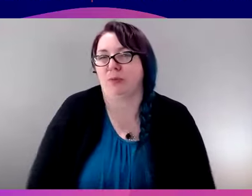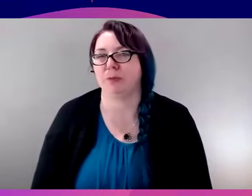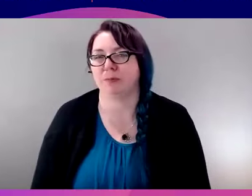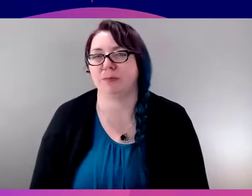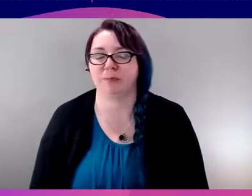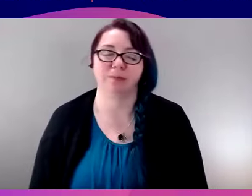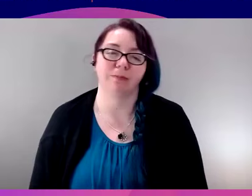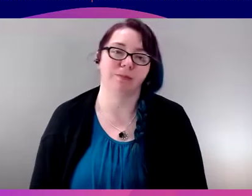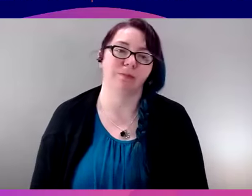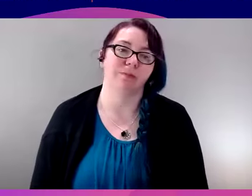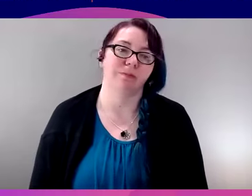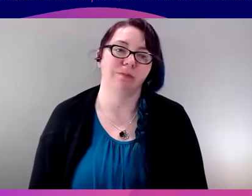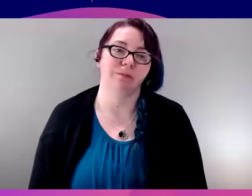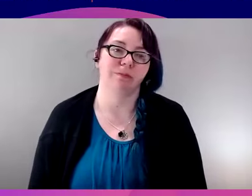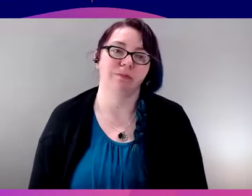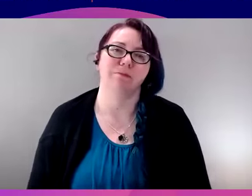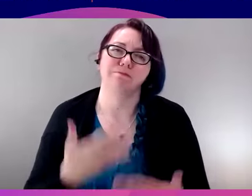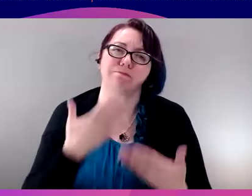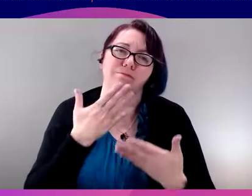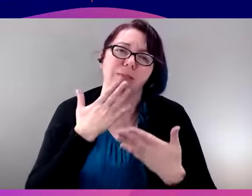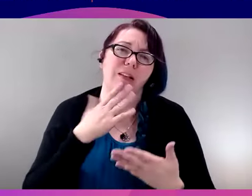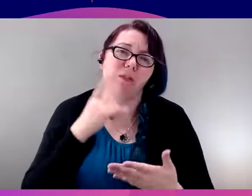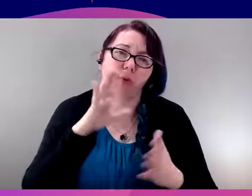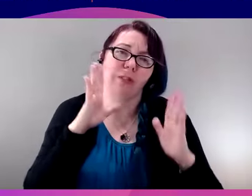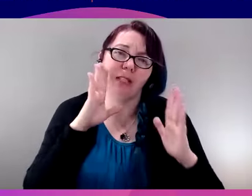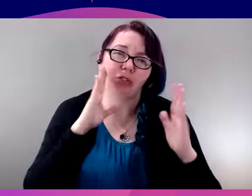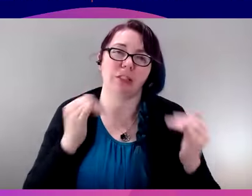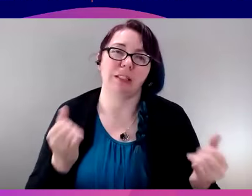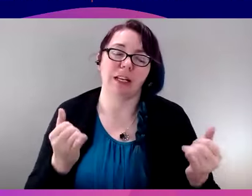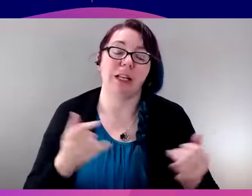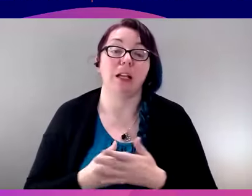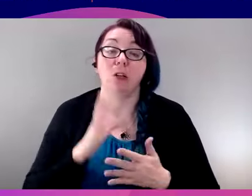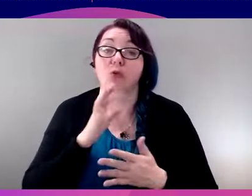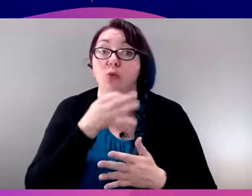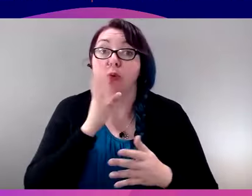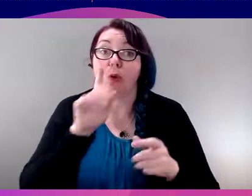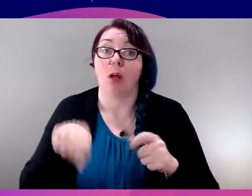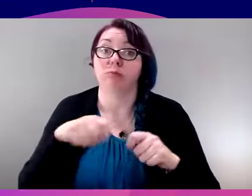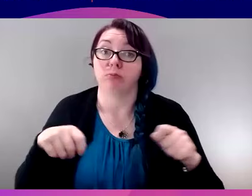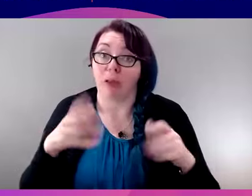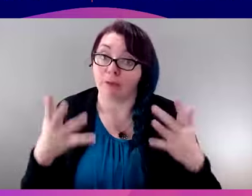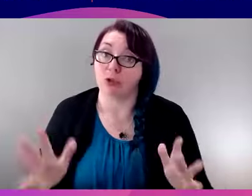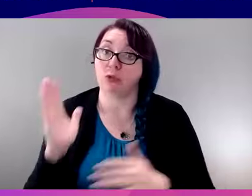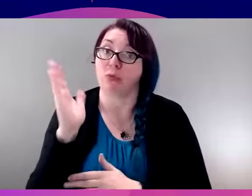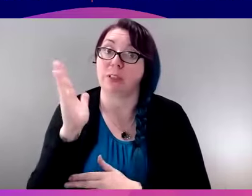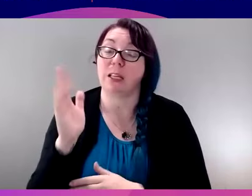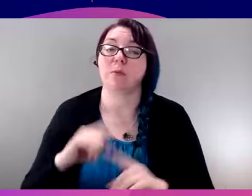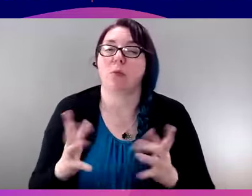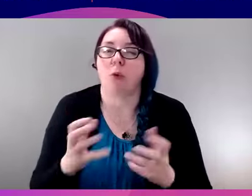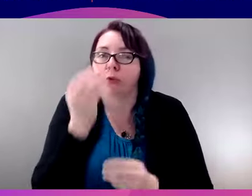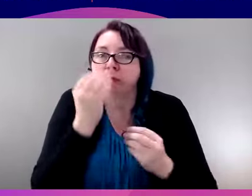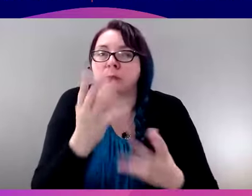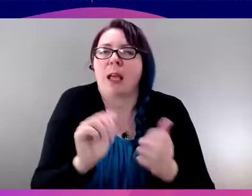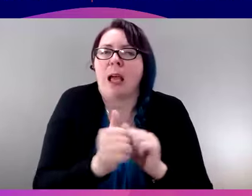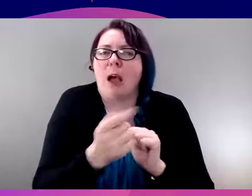We appreciate your attention today, and before we wrap up our presentation, we wanted to highlight some ways to be involved and connect with the